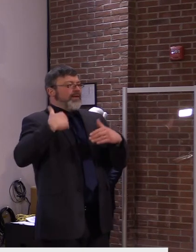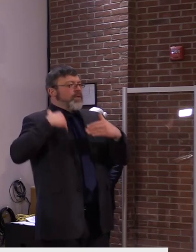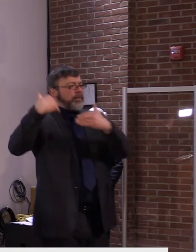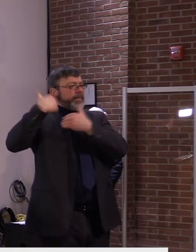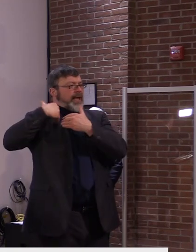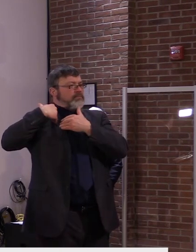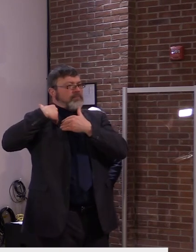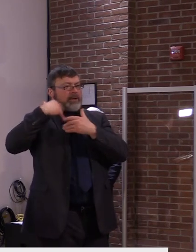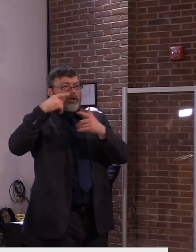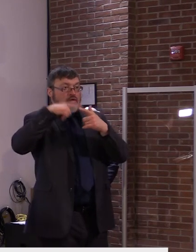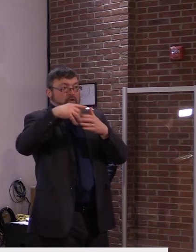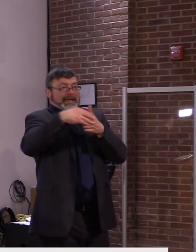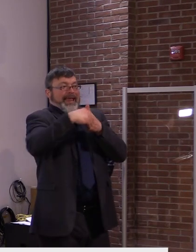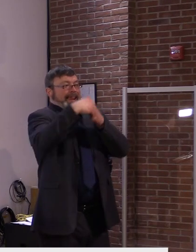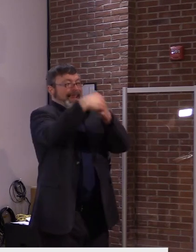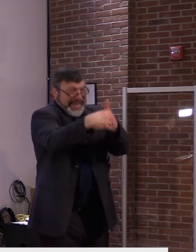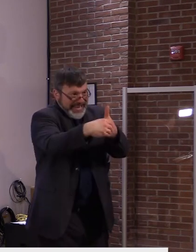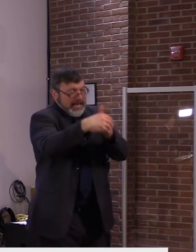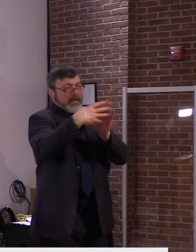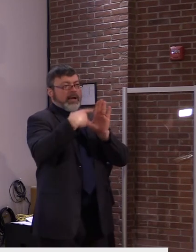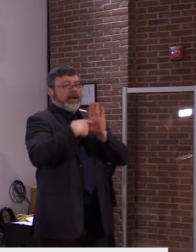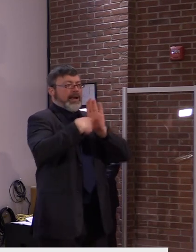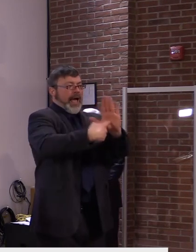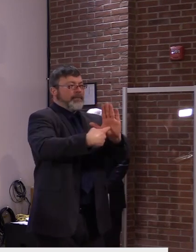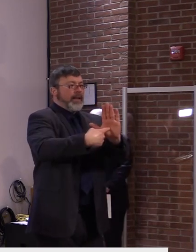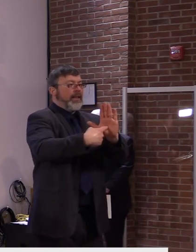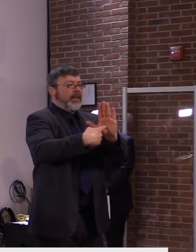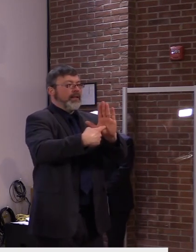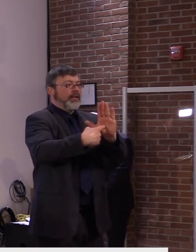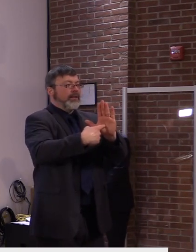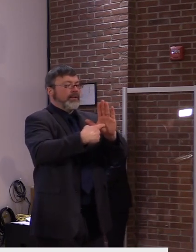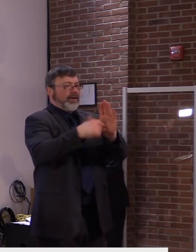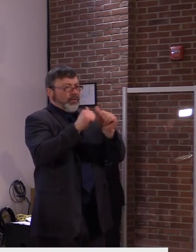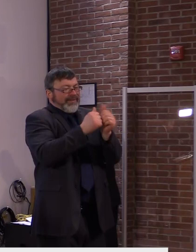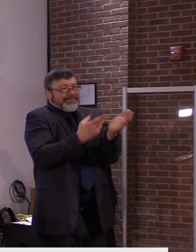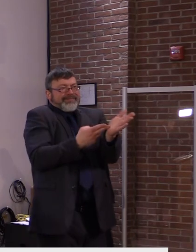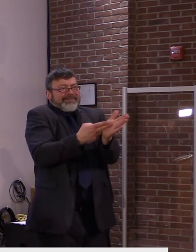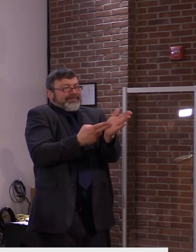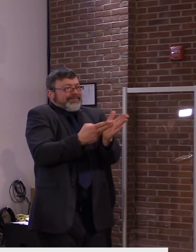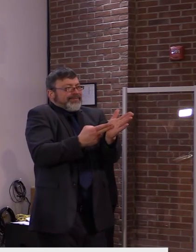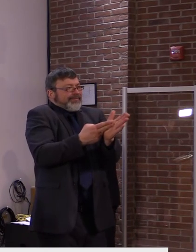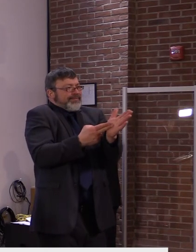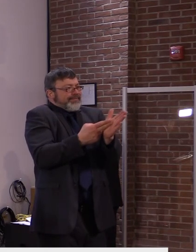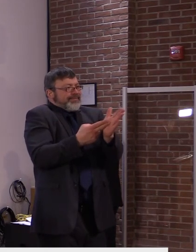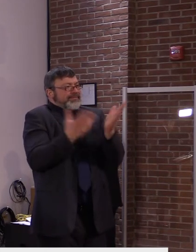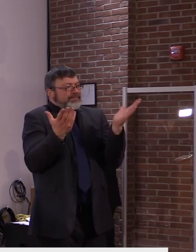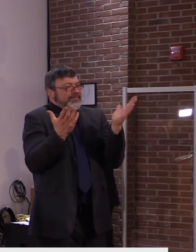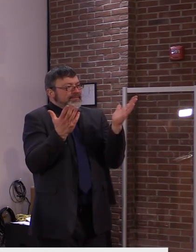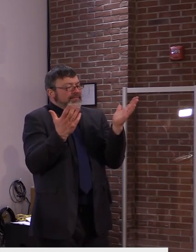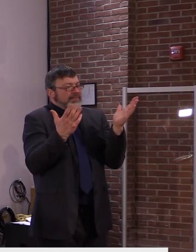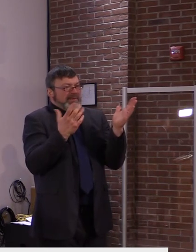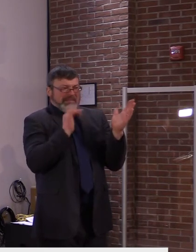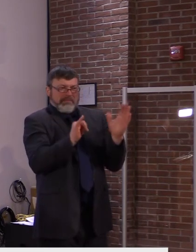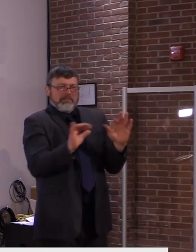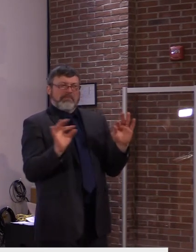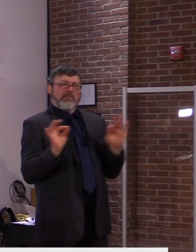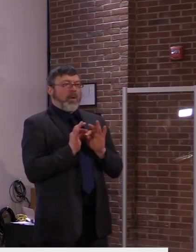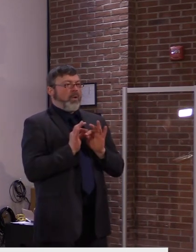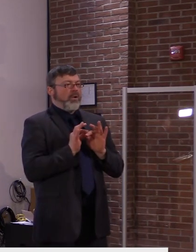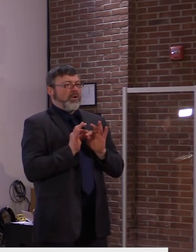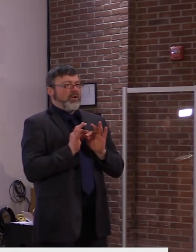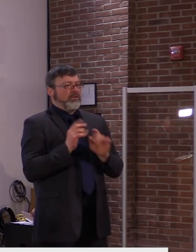with integrity. And I think our words do matter. And what the president has done, he put his ego and